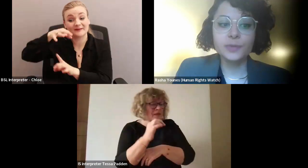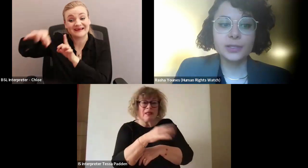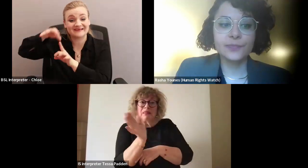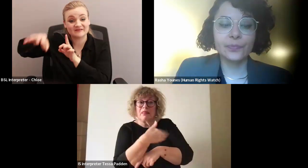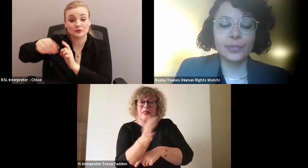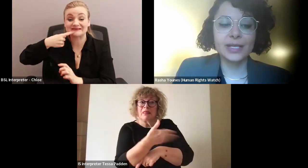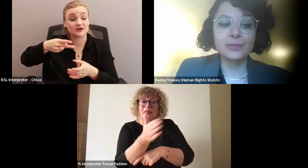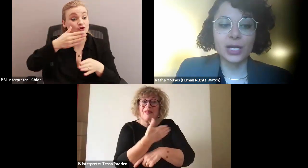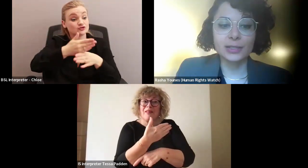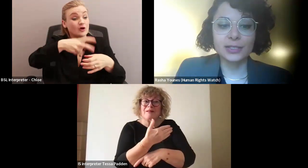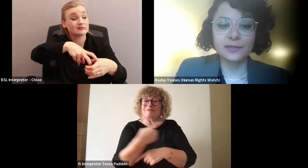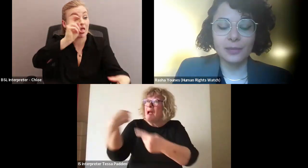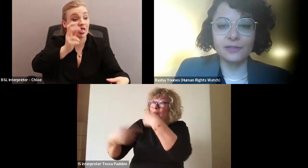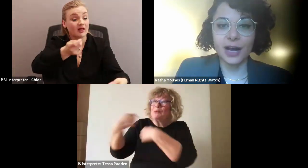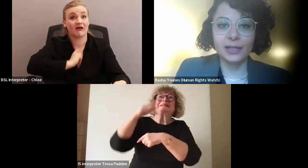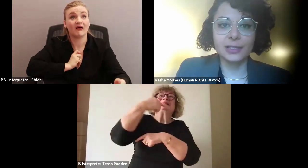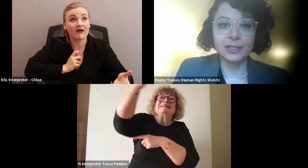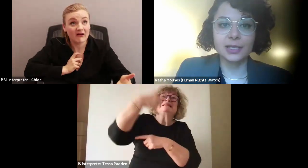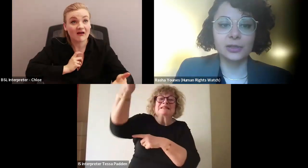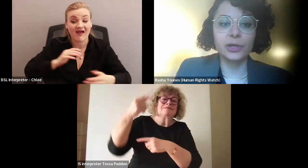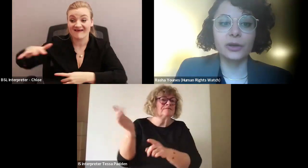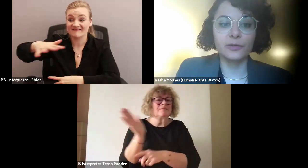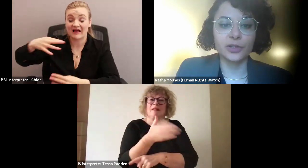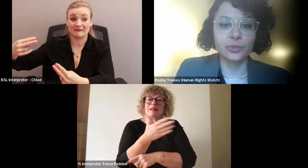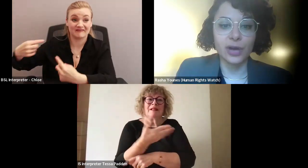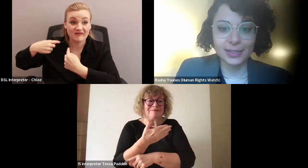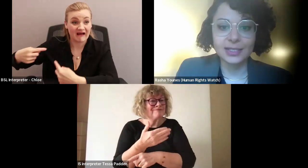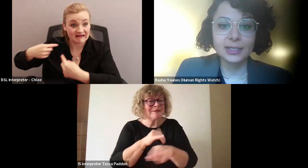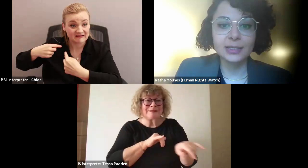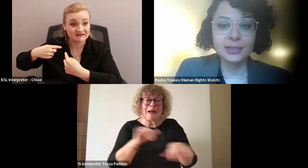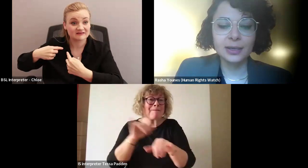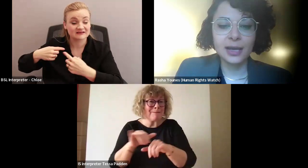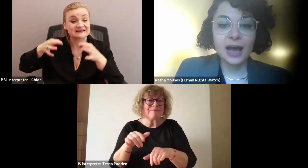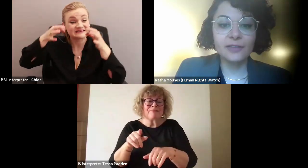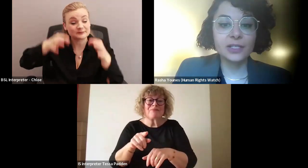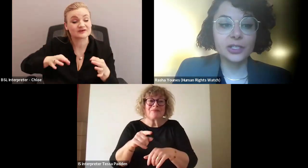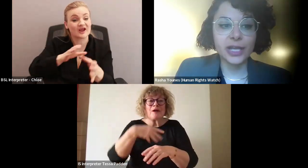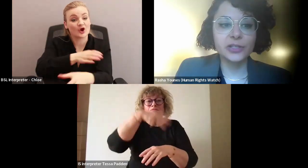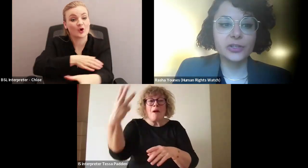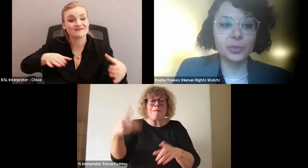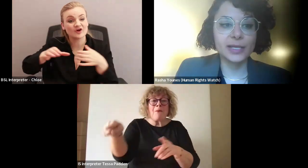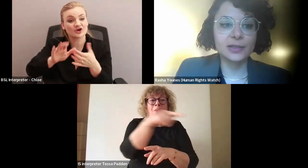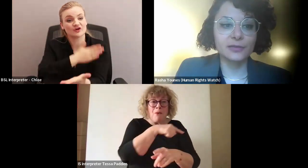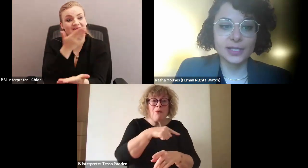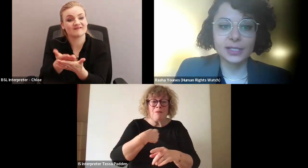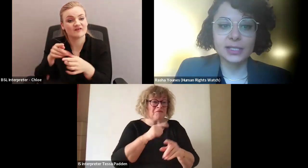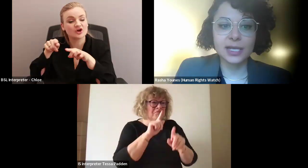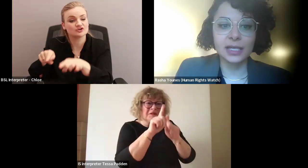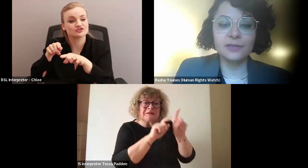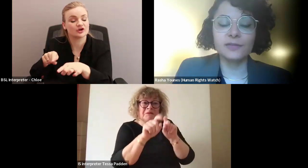their jobs, being subjected to family violence, including conversion practices, having to change their place